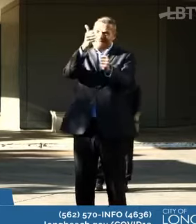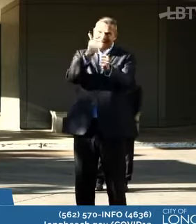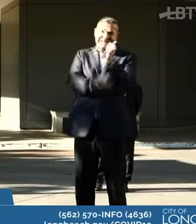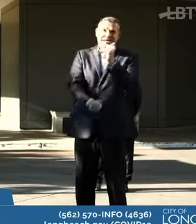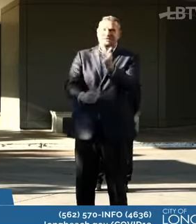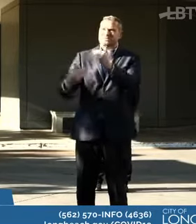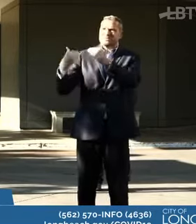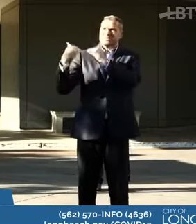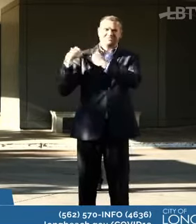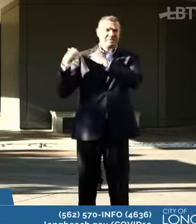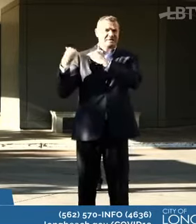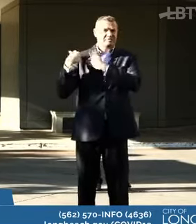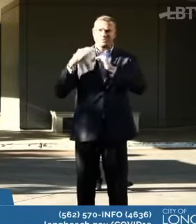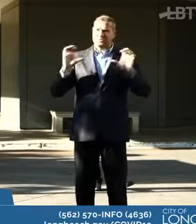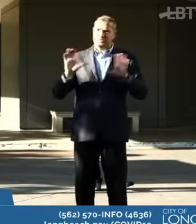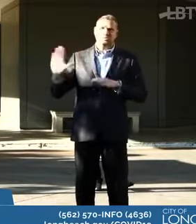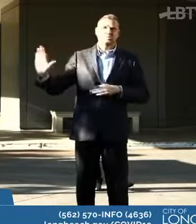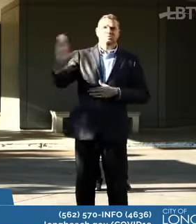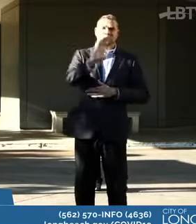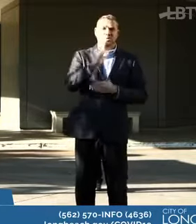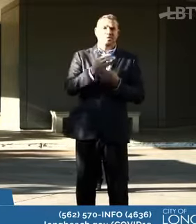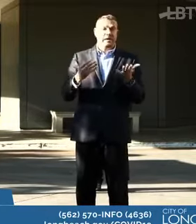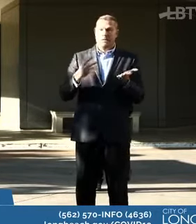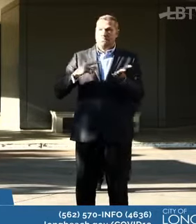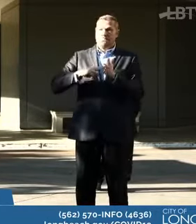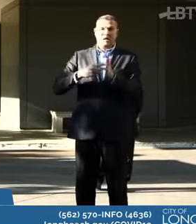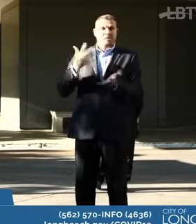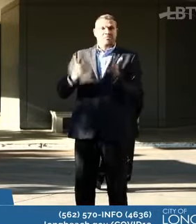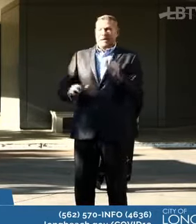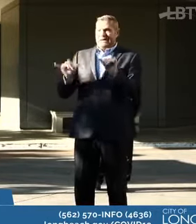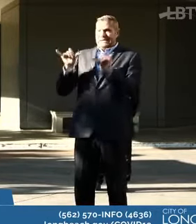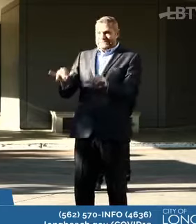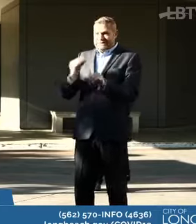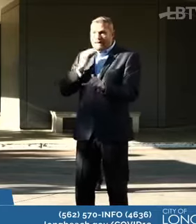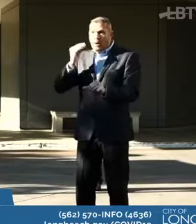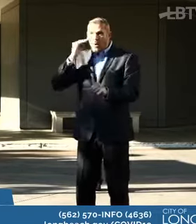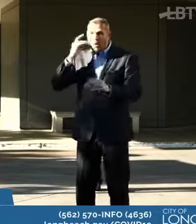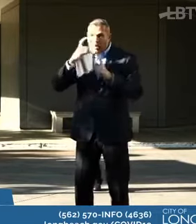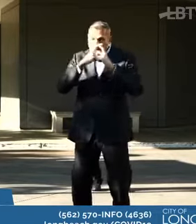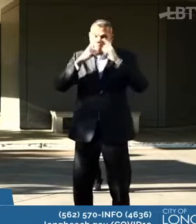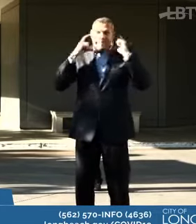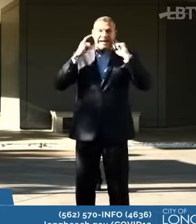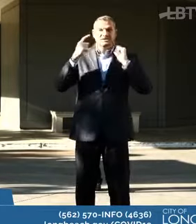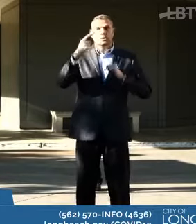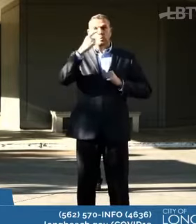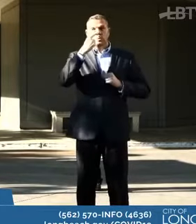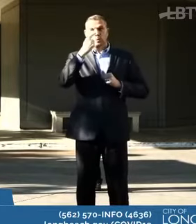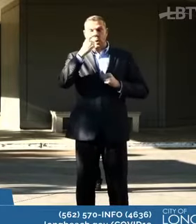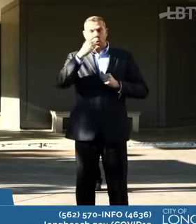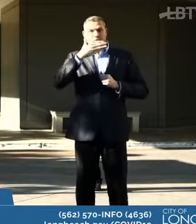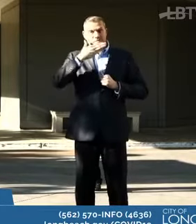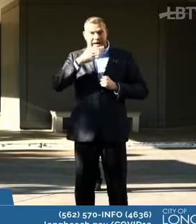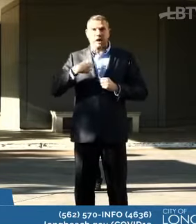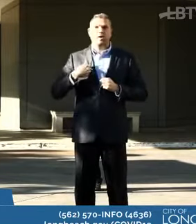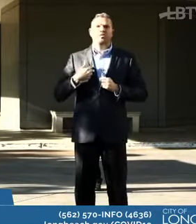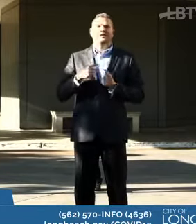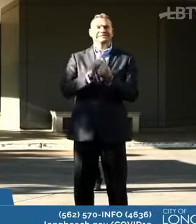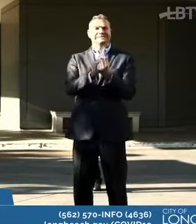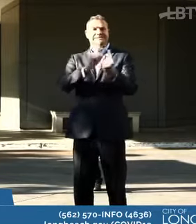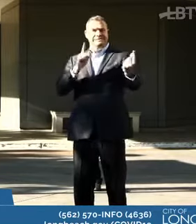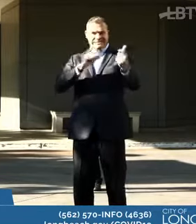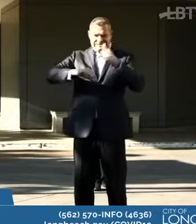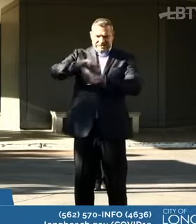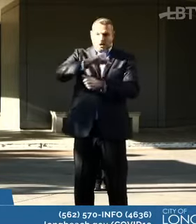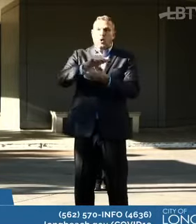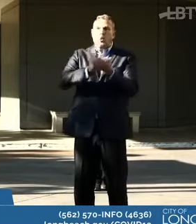means staying home, wearing your mask properly over your nose and your mouth, washing your hands, not gathering, and just